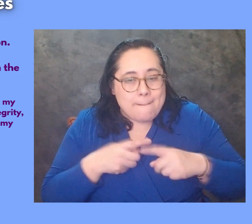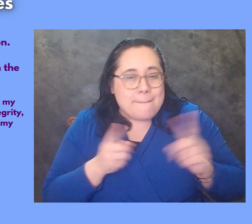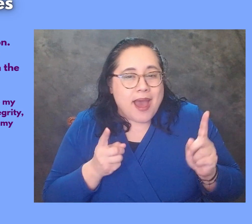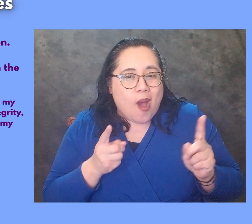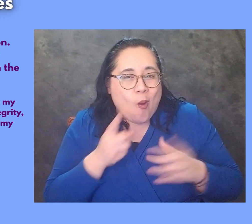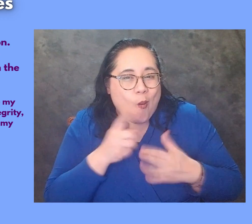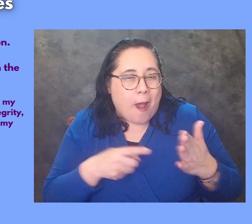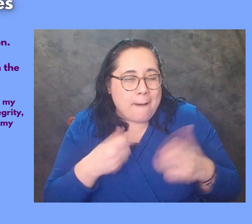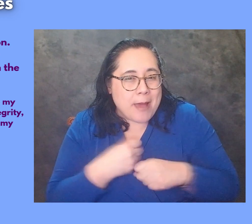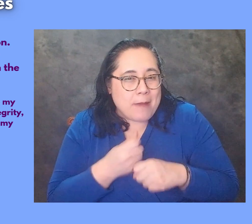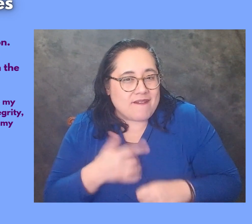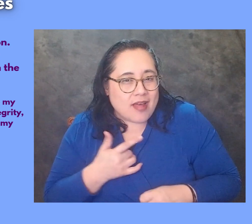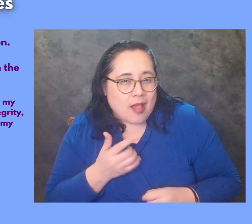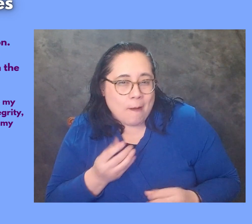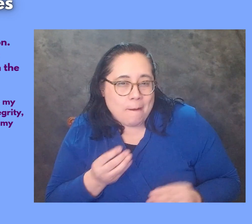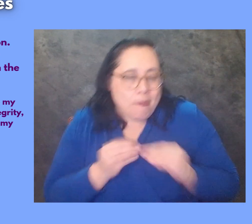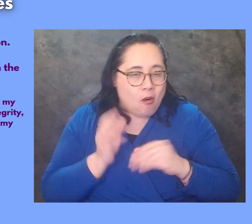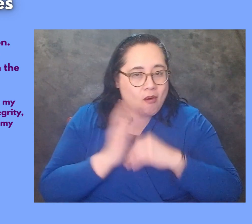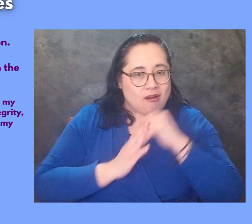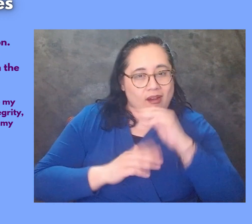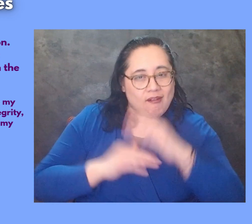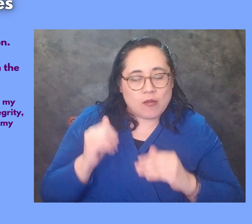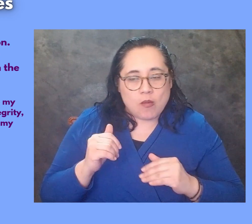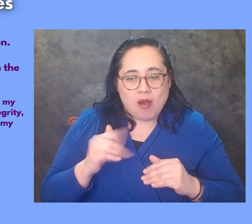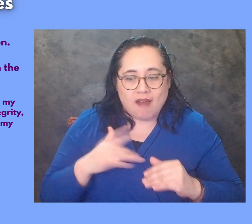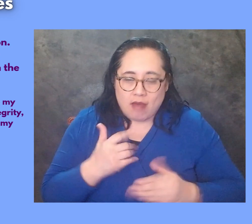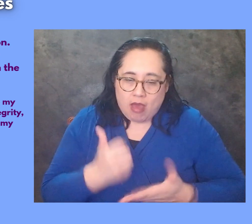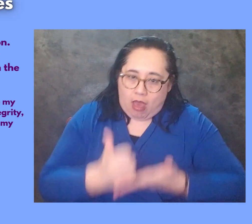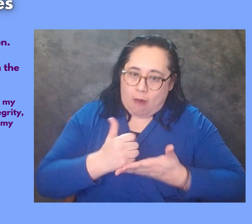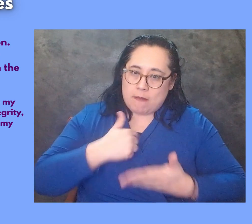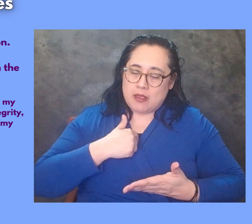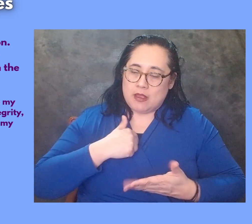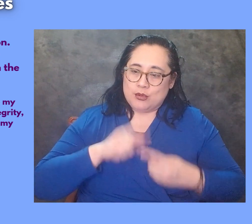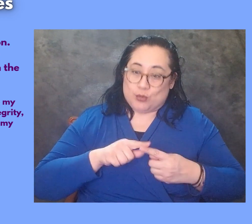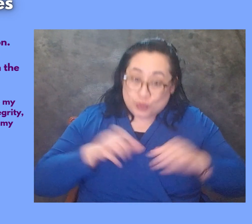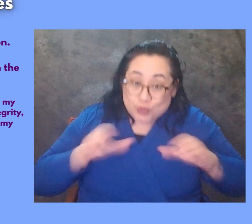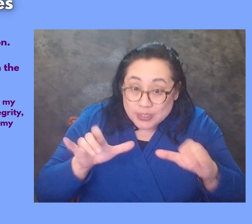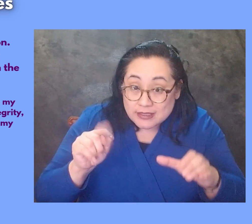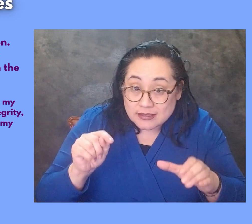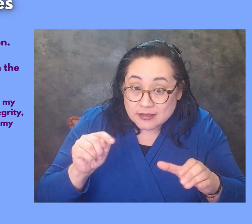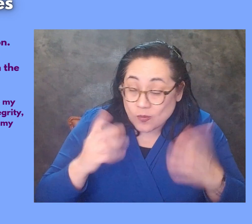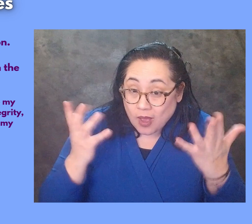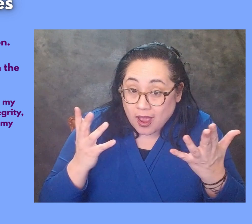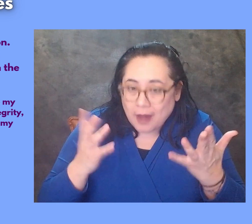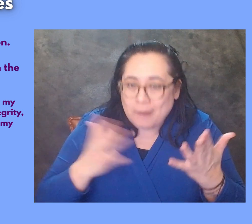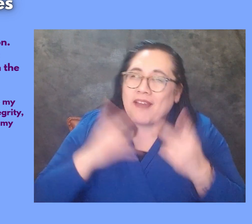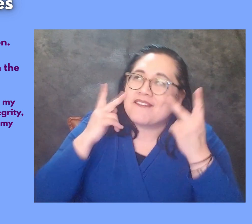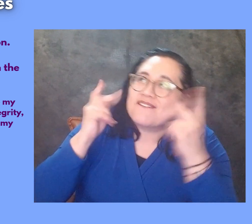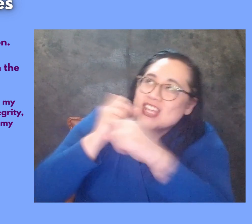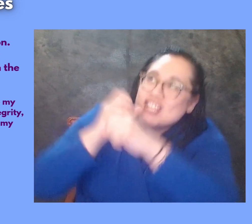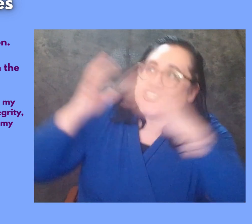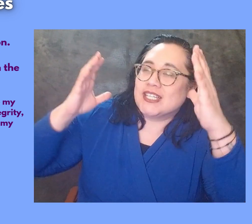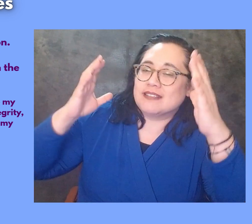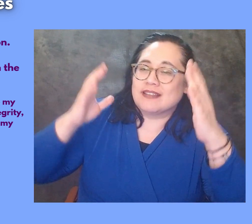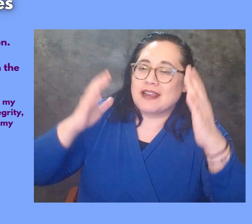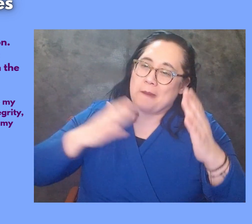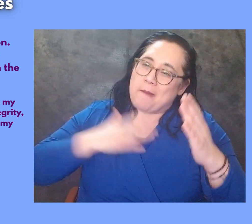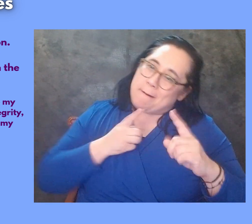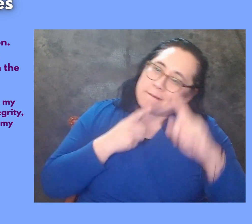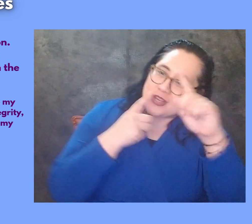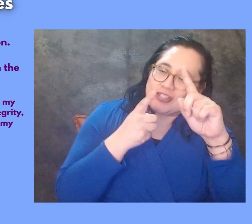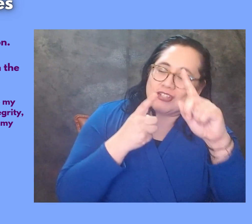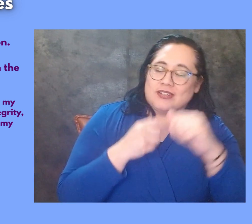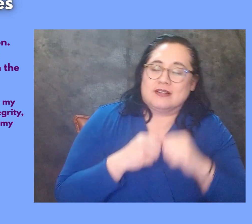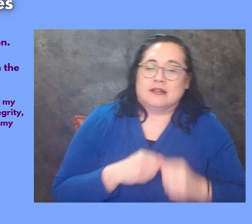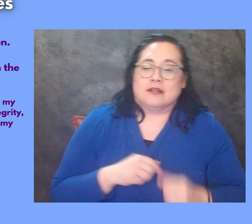too, but it makes me feel more comfortable. It helps me to do it when I remember my